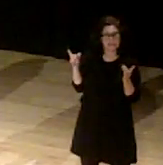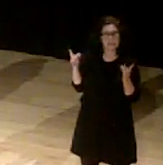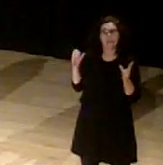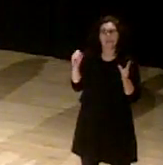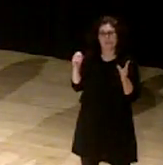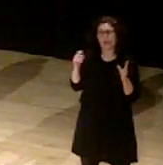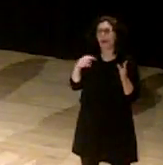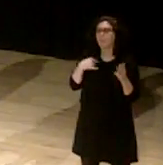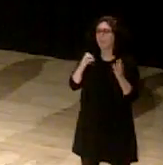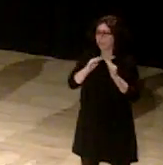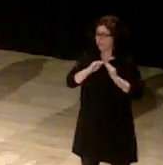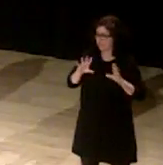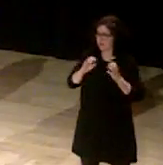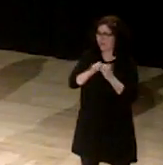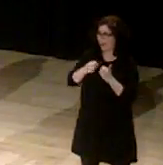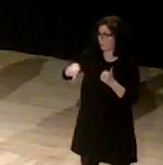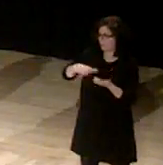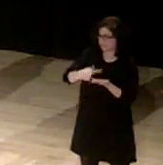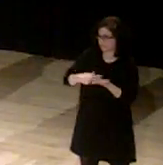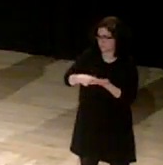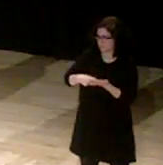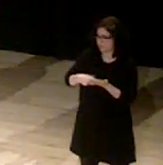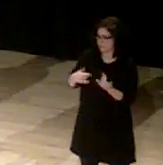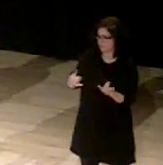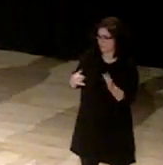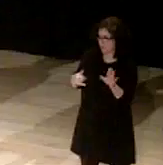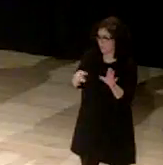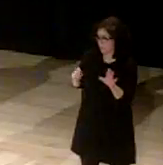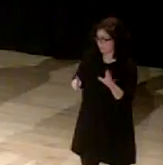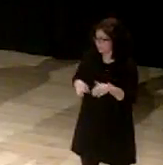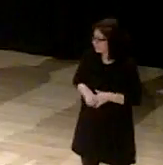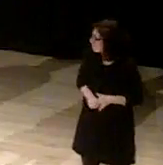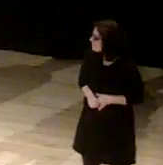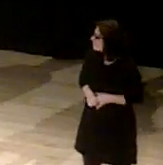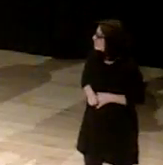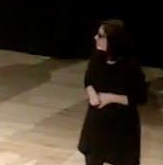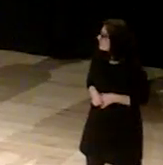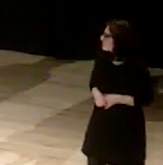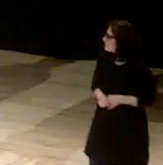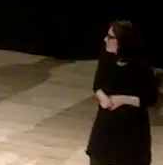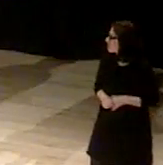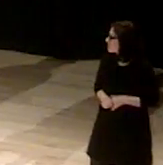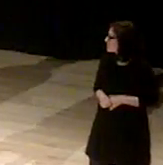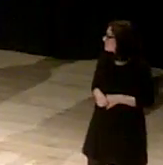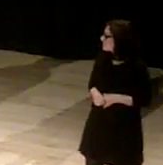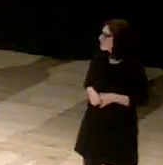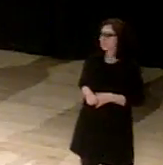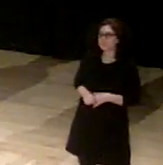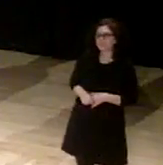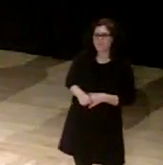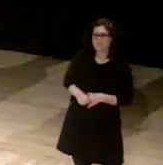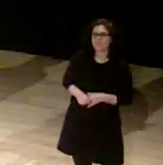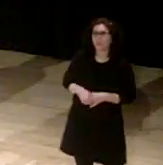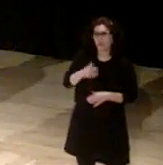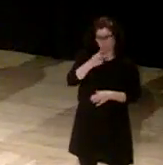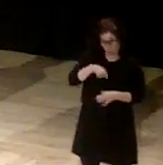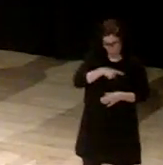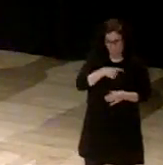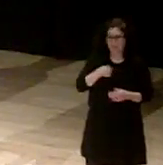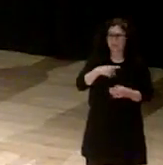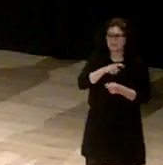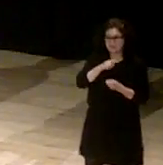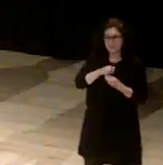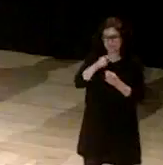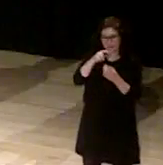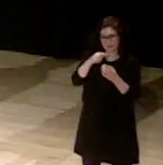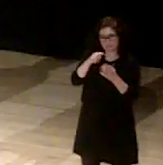frame our time together. We had some agreements about how we talk to each other. First it was online, and